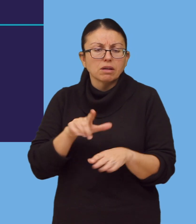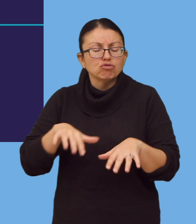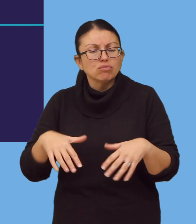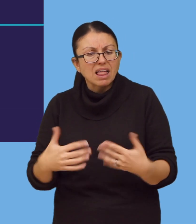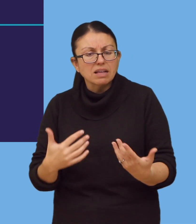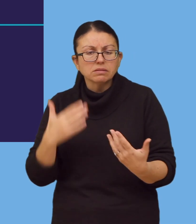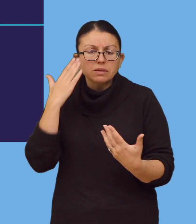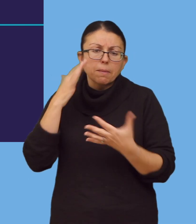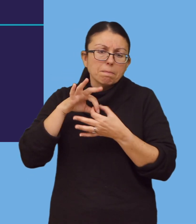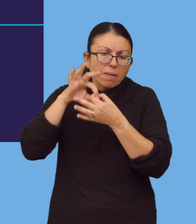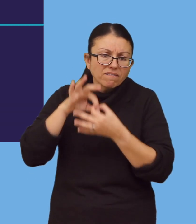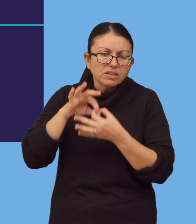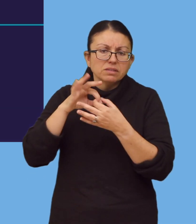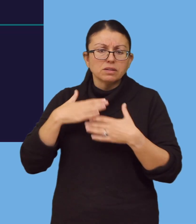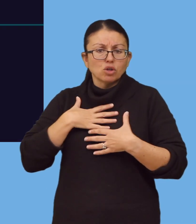operation.